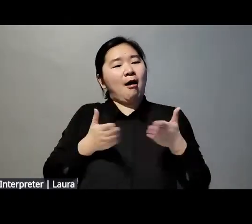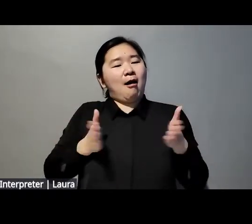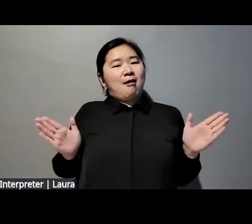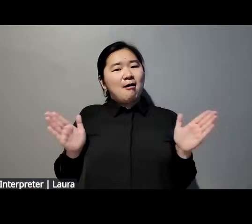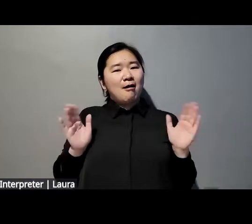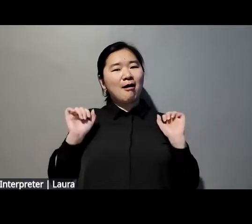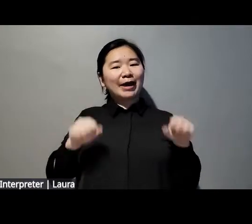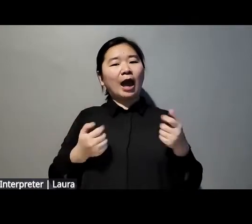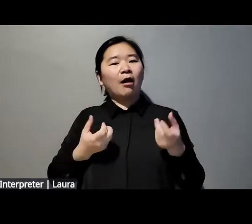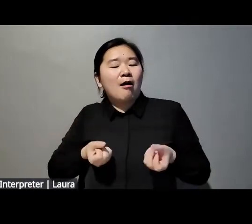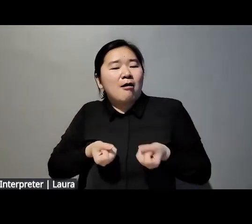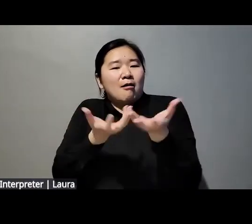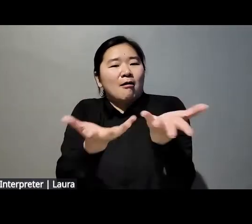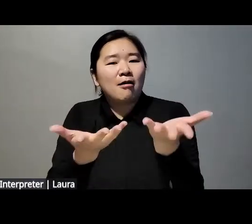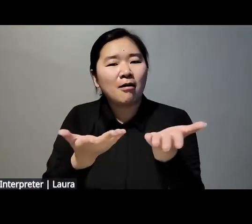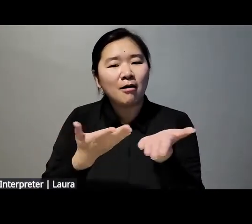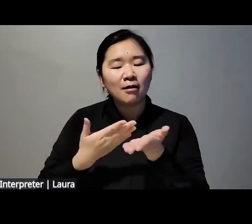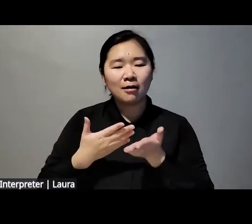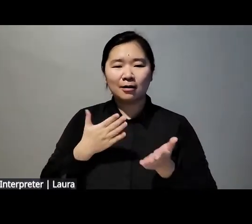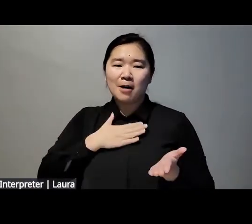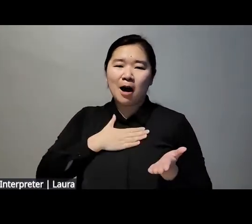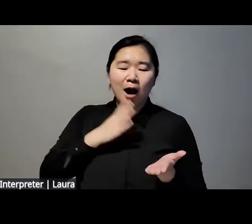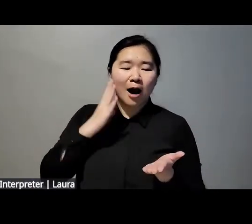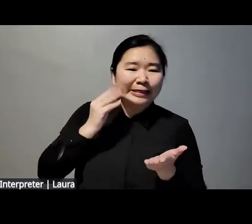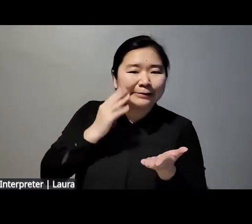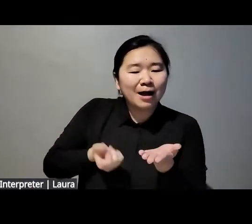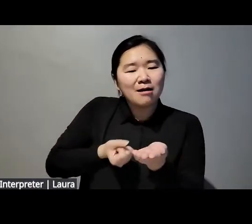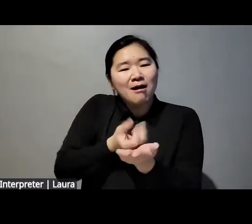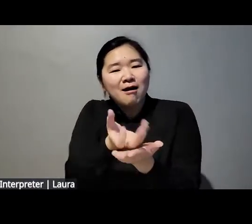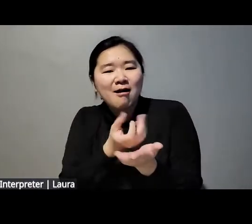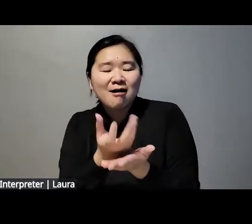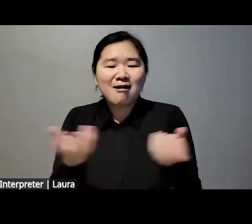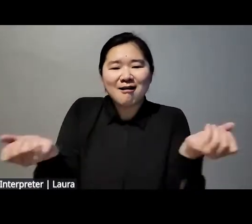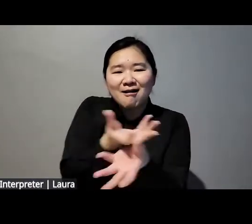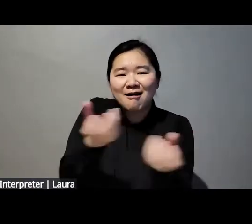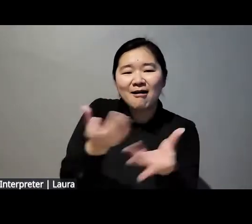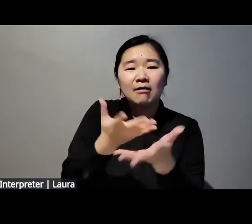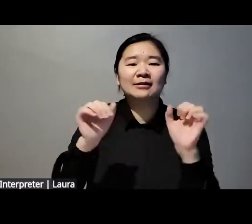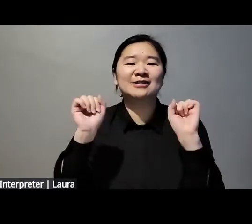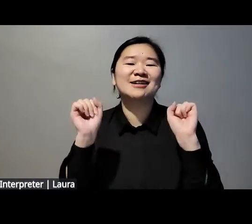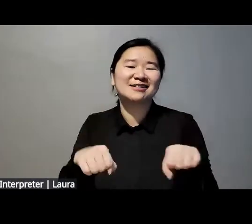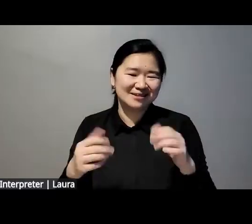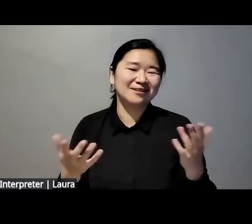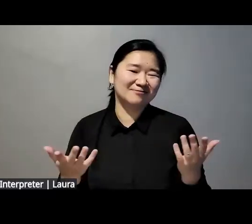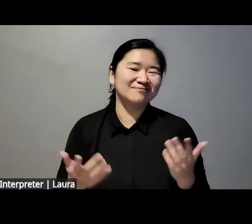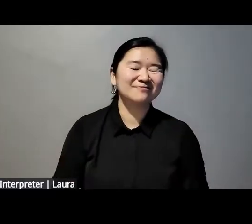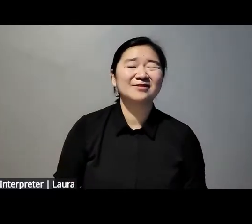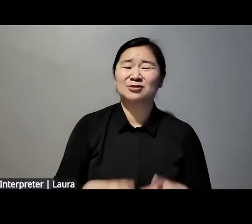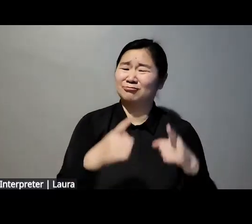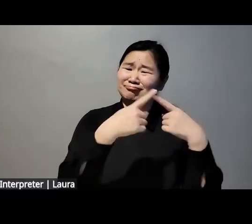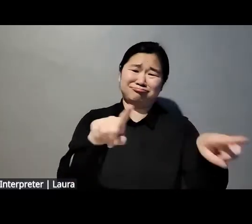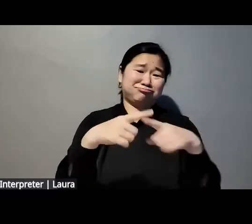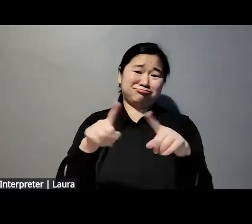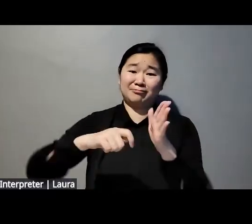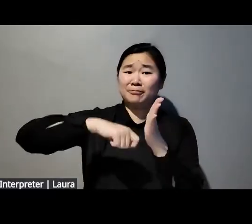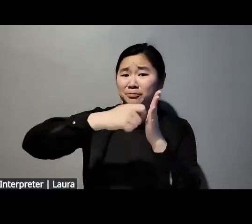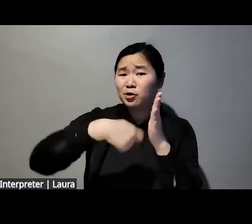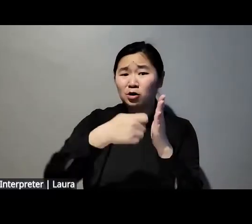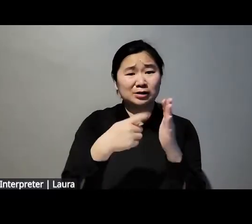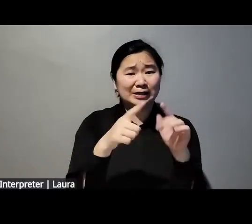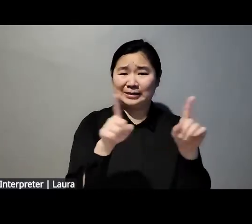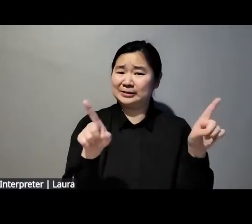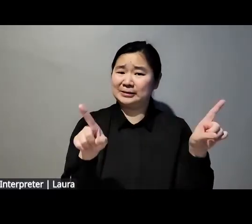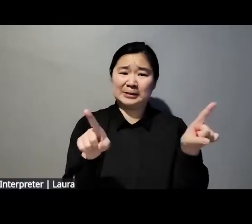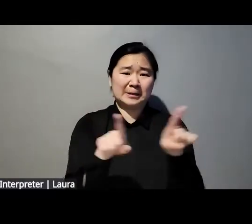with disability. This was an issue that came out. There's a need of supporting organizations of persons with disability in terms of accommodation,